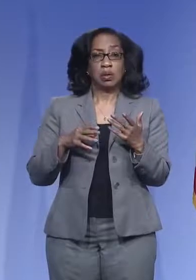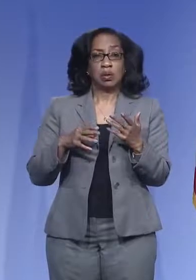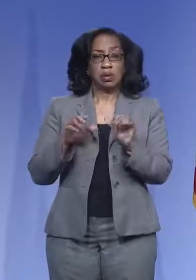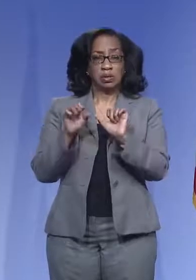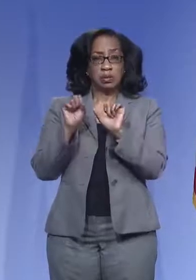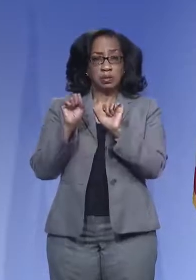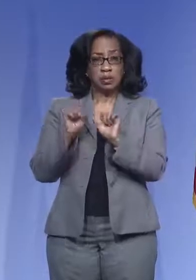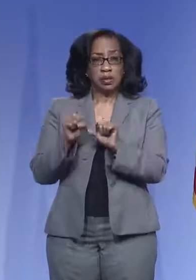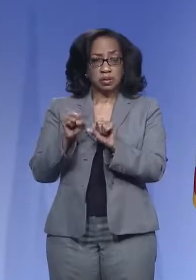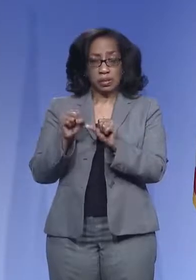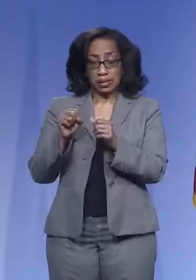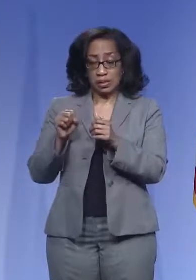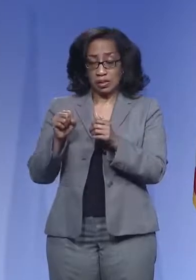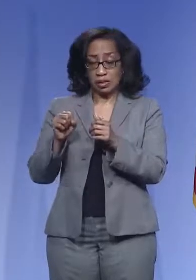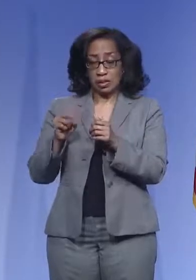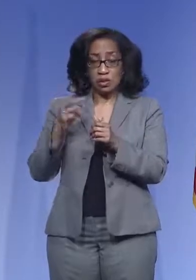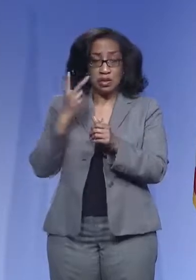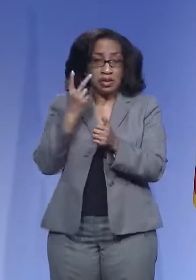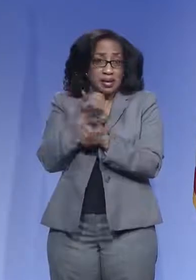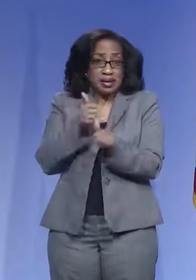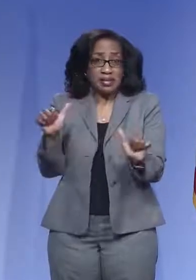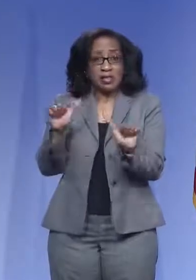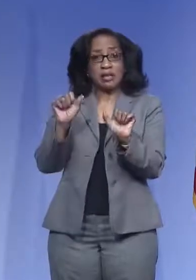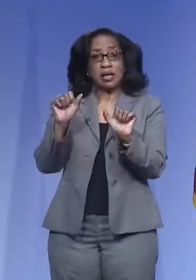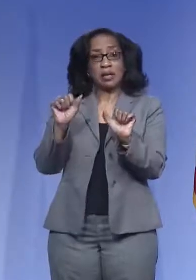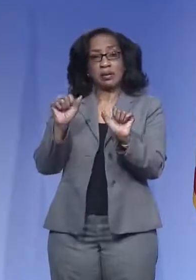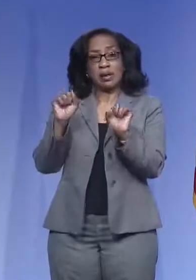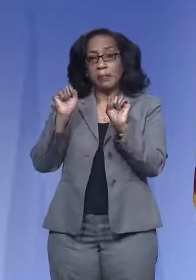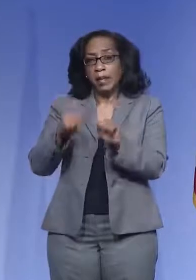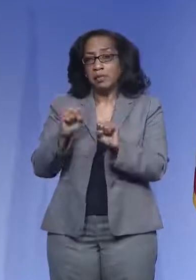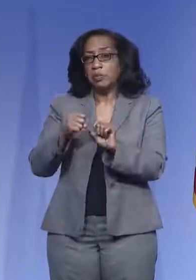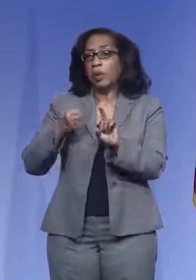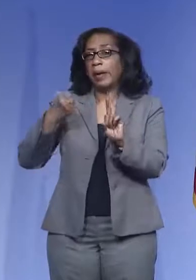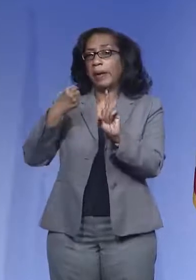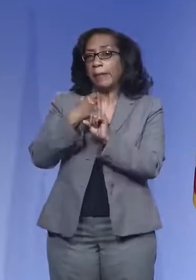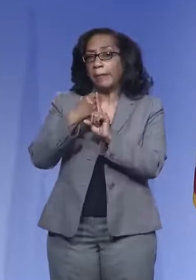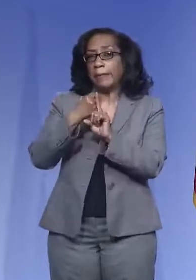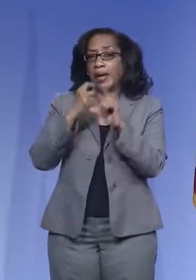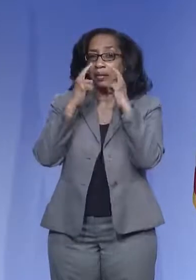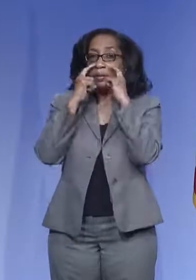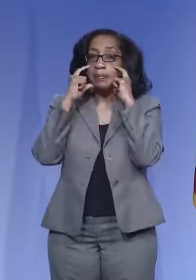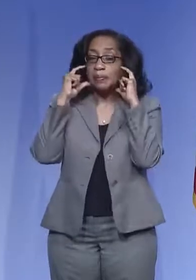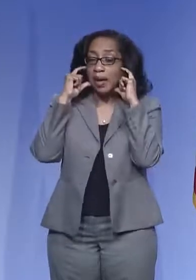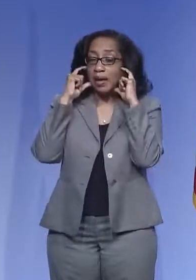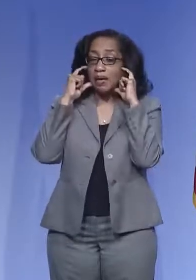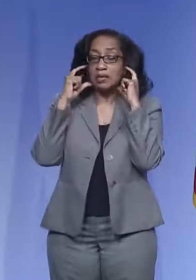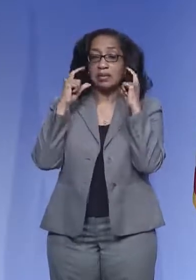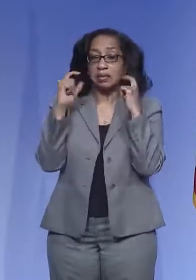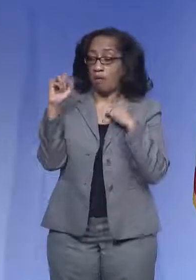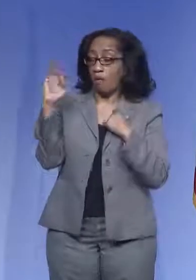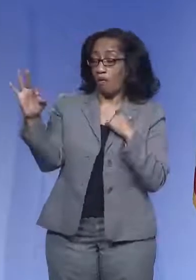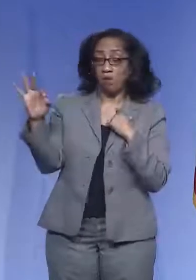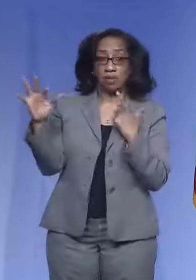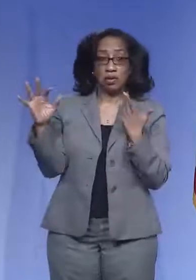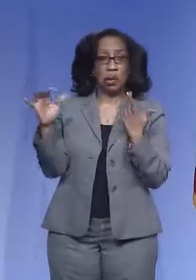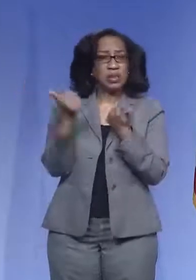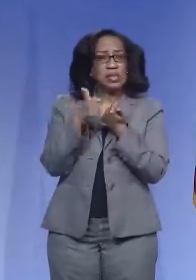mask ordinance or a mask mandate, a little bit, a lot to talk about? Anything that would give you